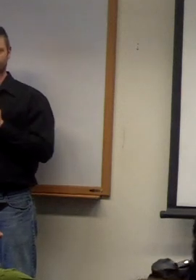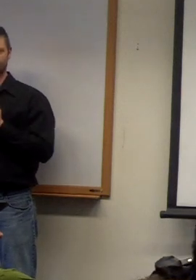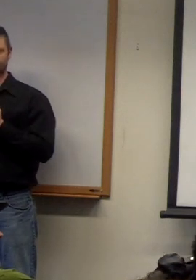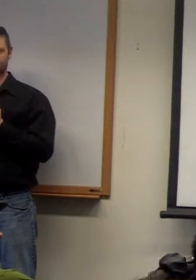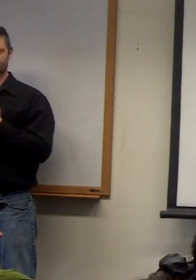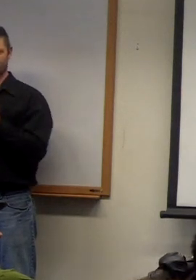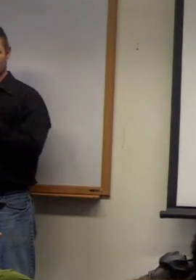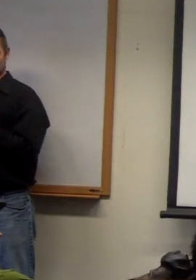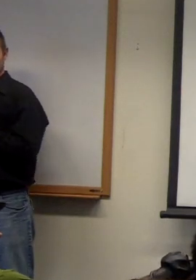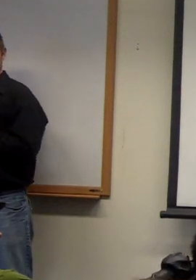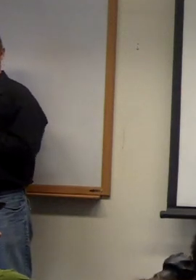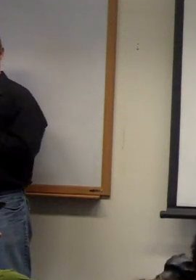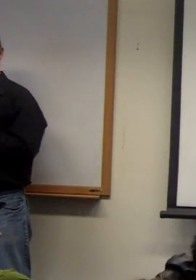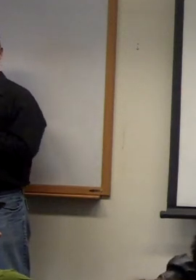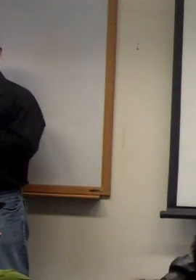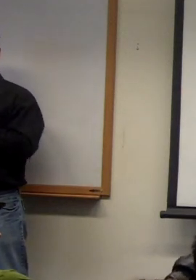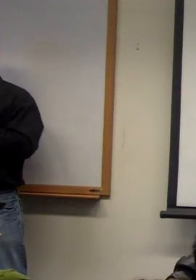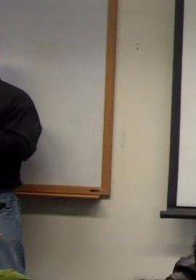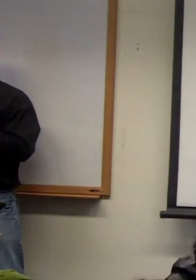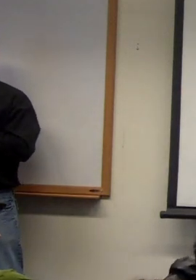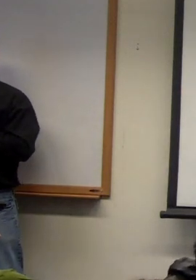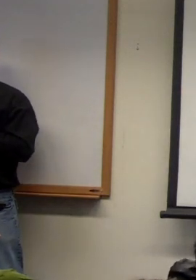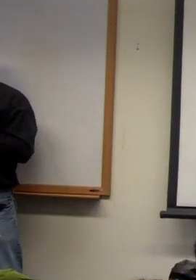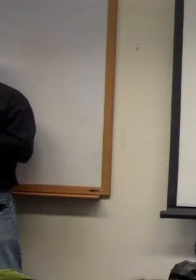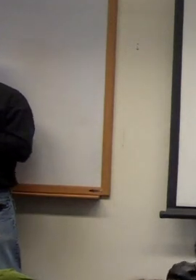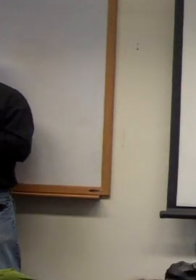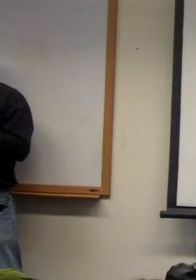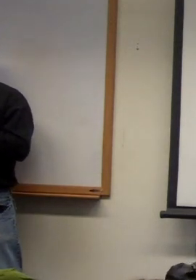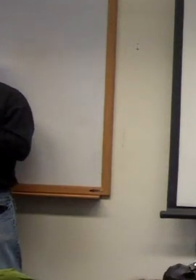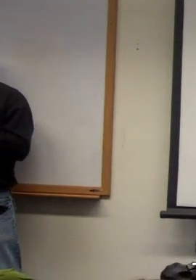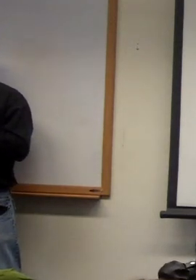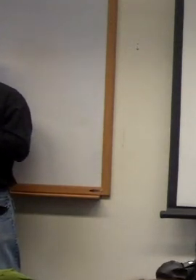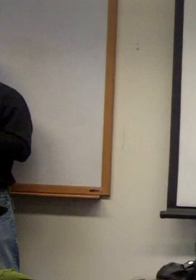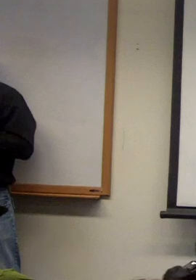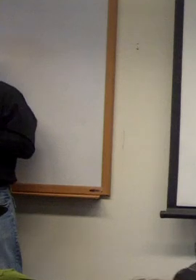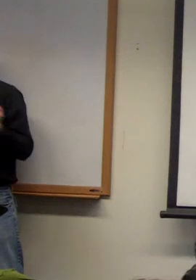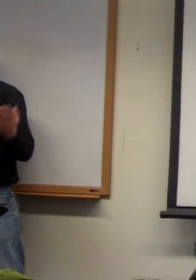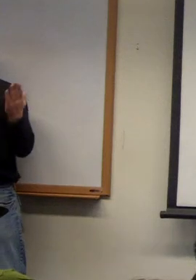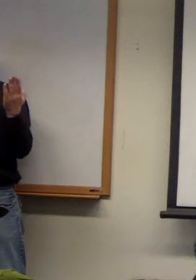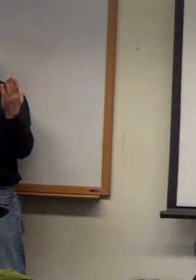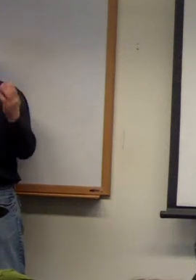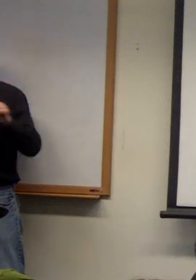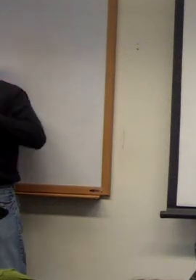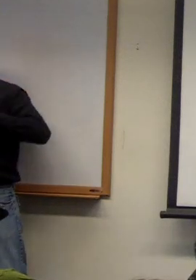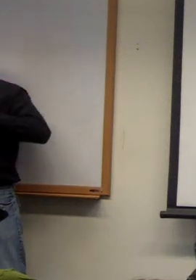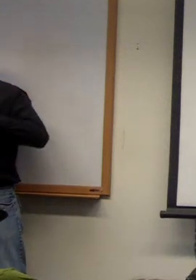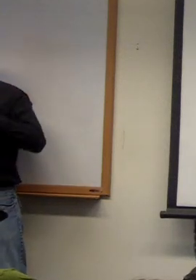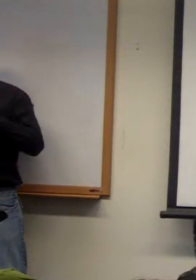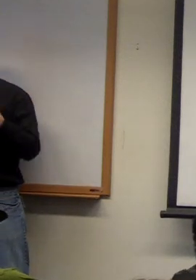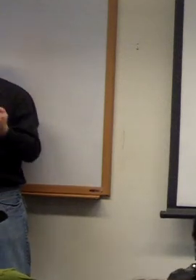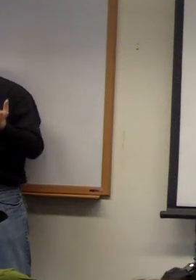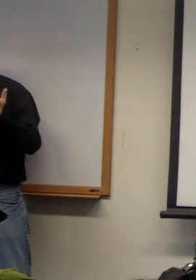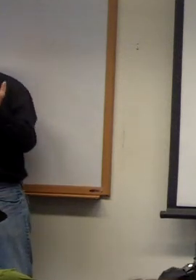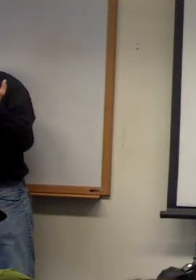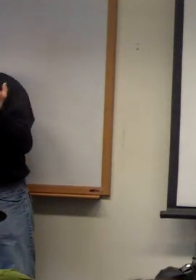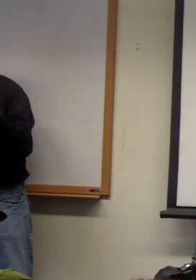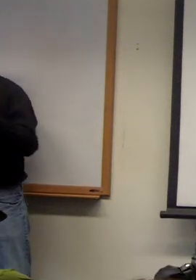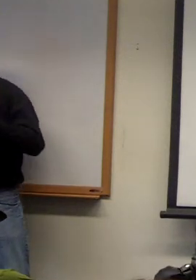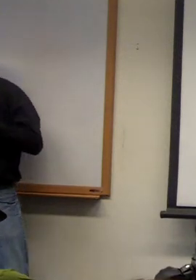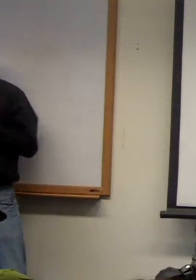really, I just have to be here and learn what they fought so hard for me to.